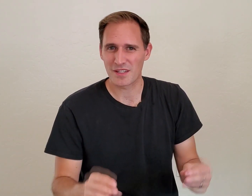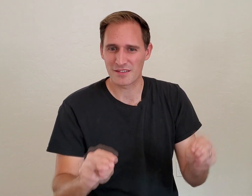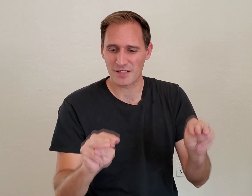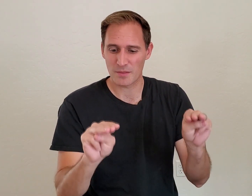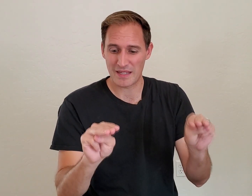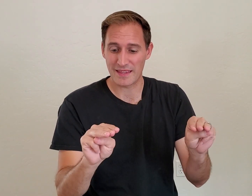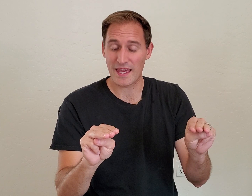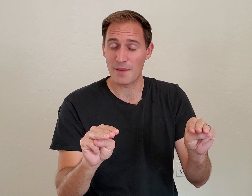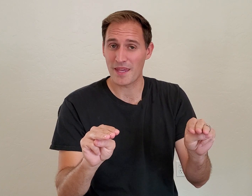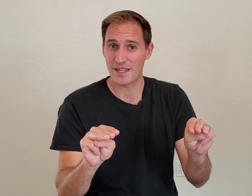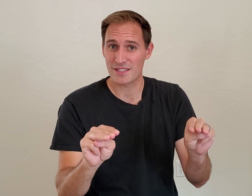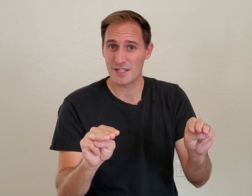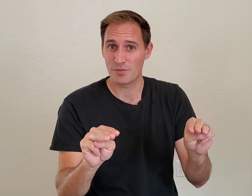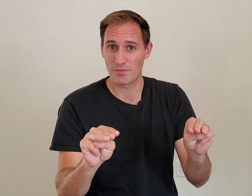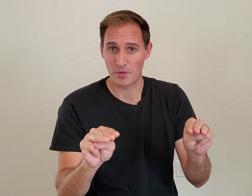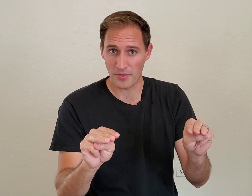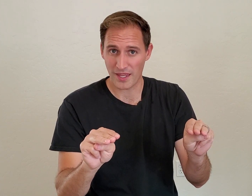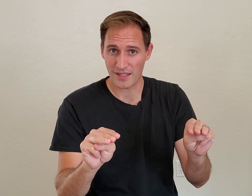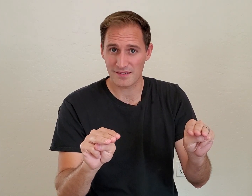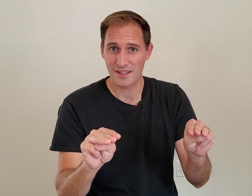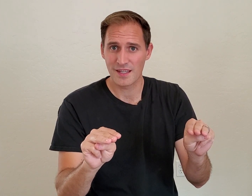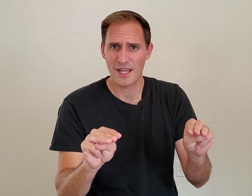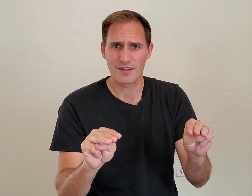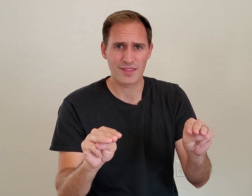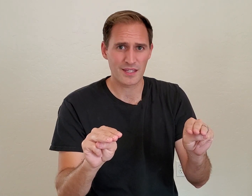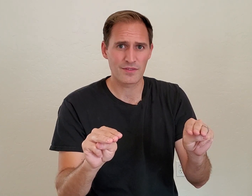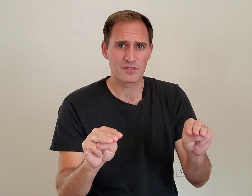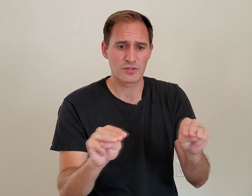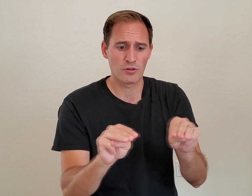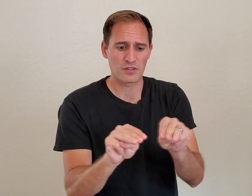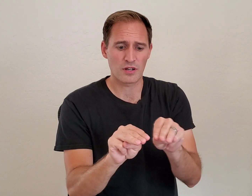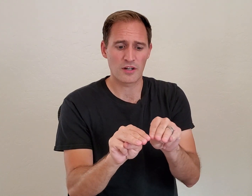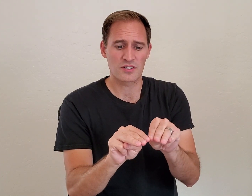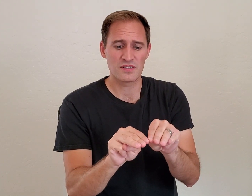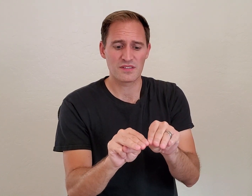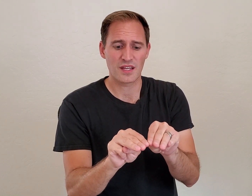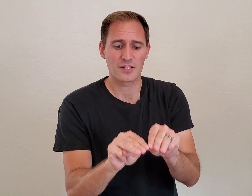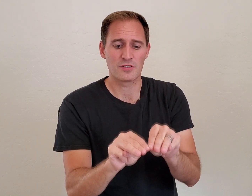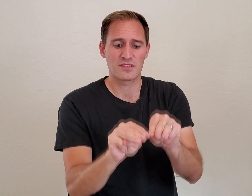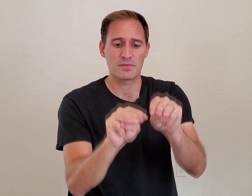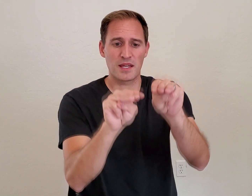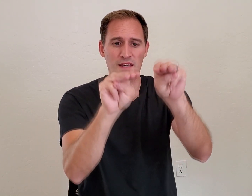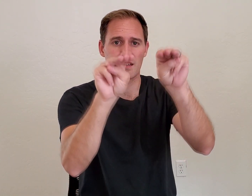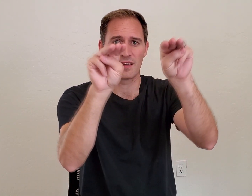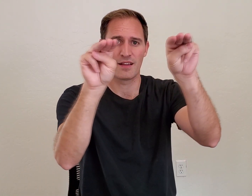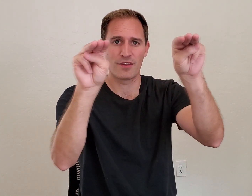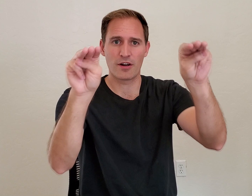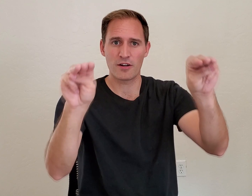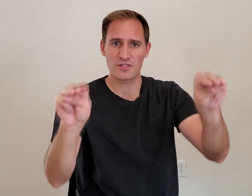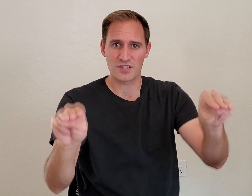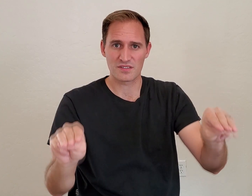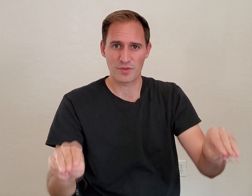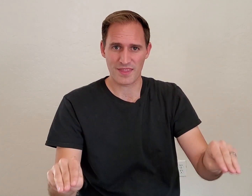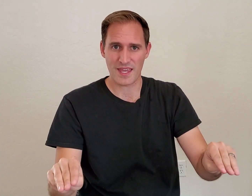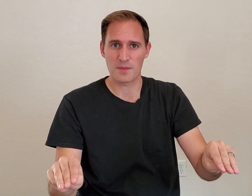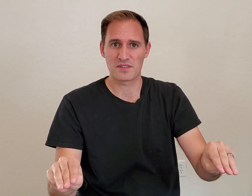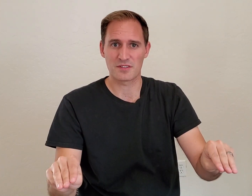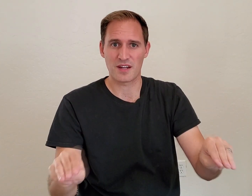you're going to make the M hand shape with both hands. And think of those golden arches, and you just make the arches with the M's on your